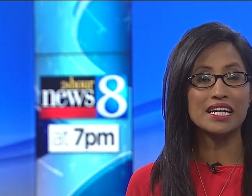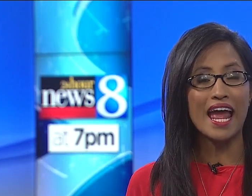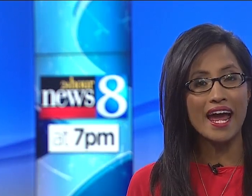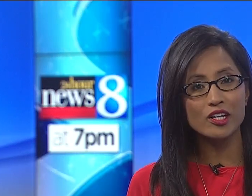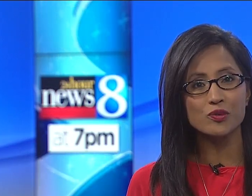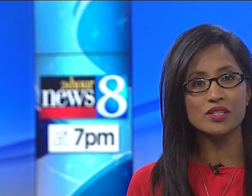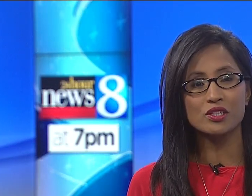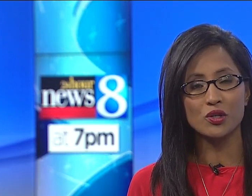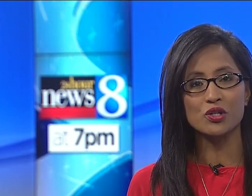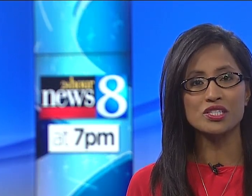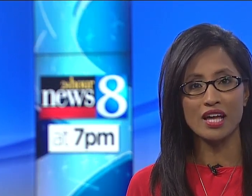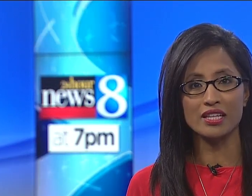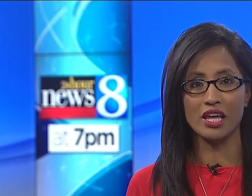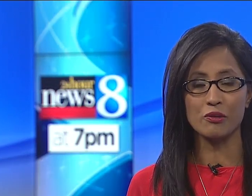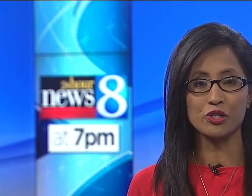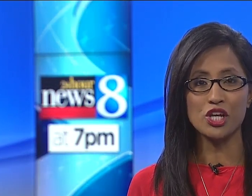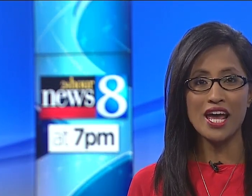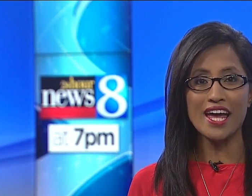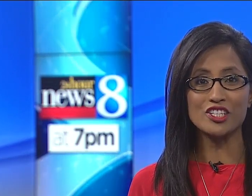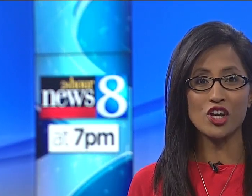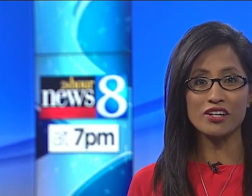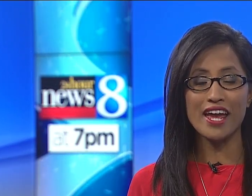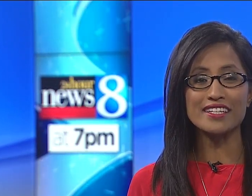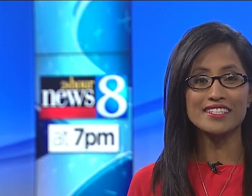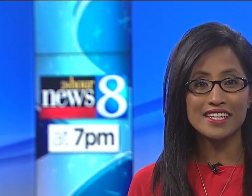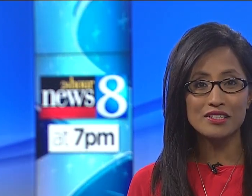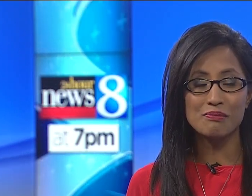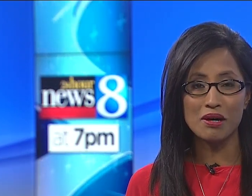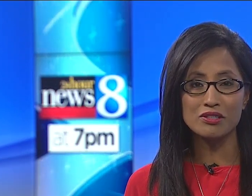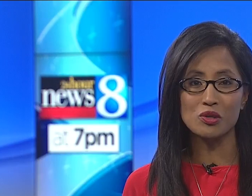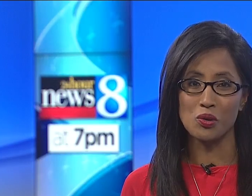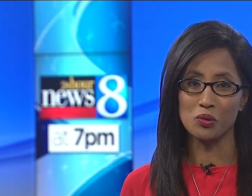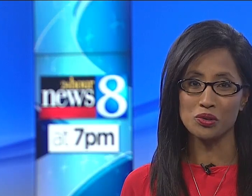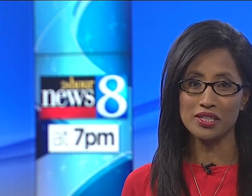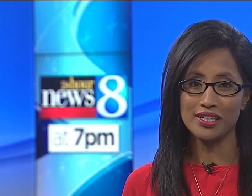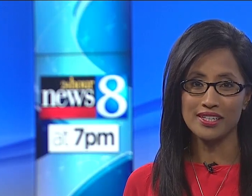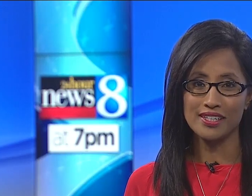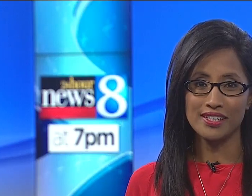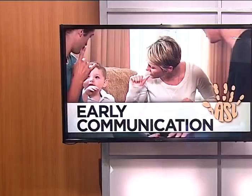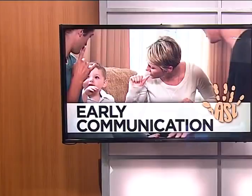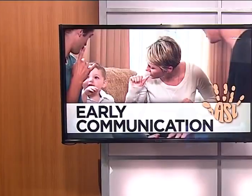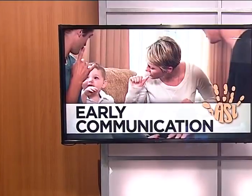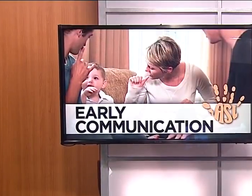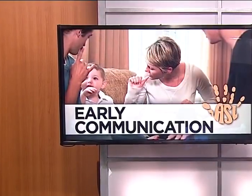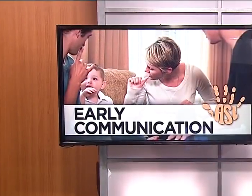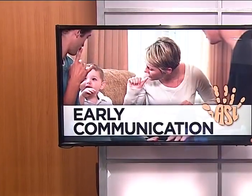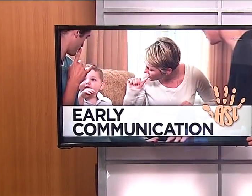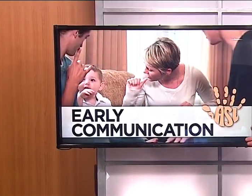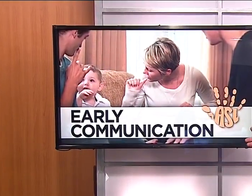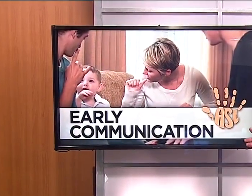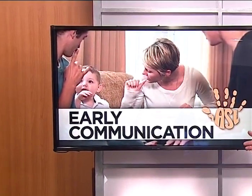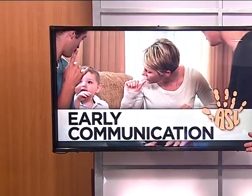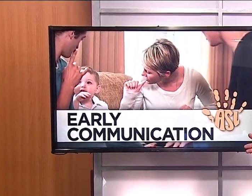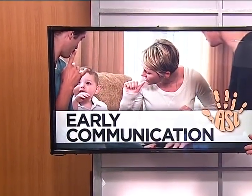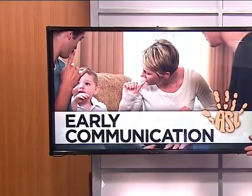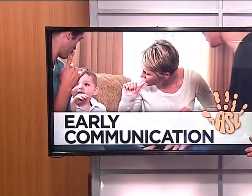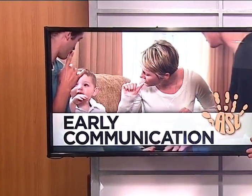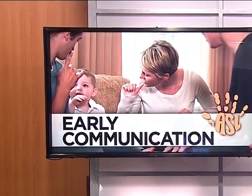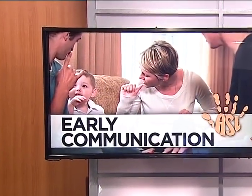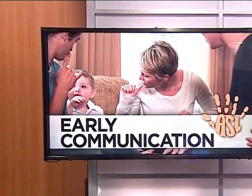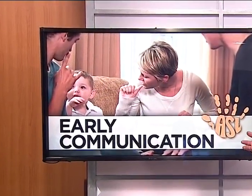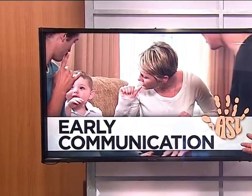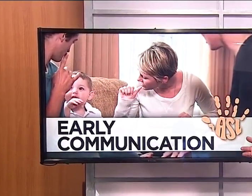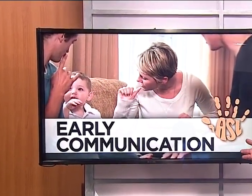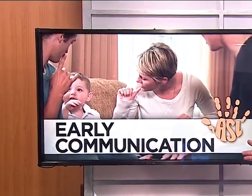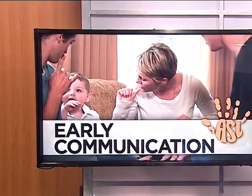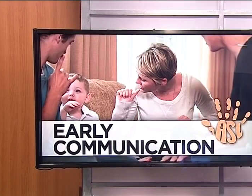babies can actually learn sign language as young as 6 months old. Parents know how that first smile